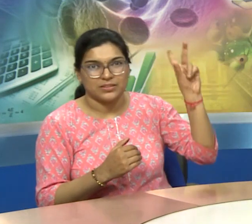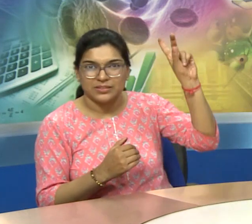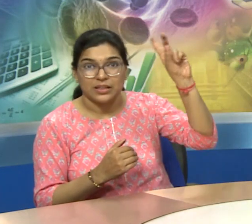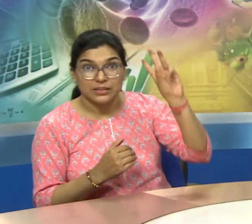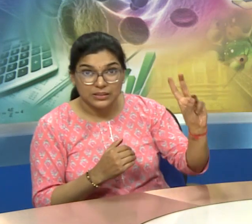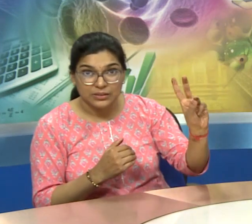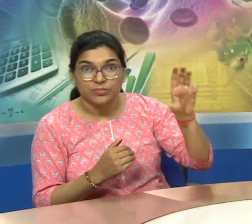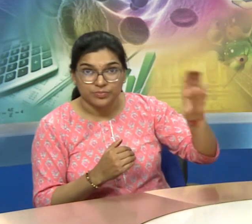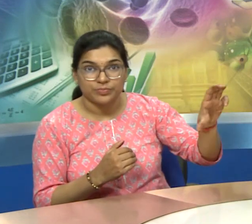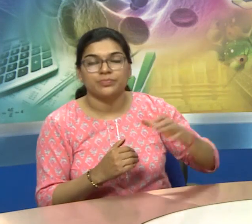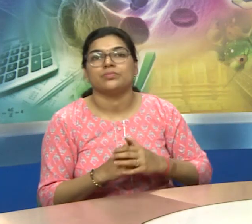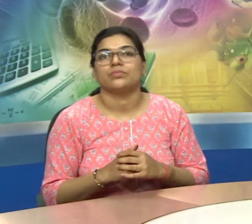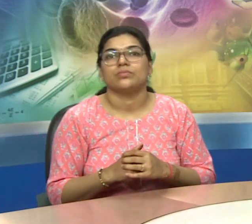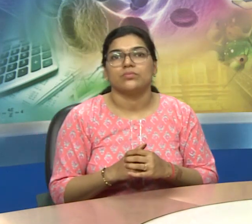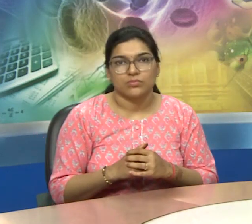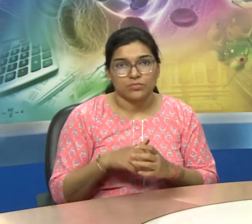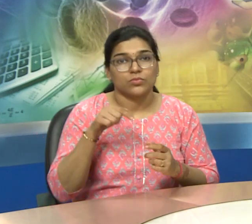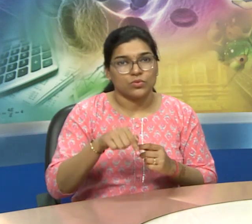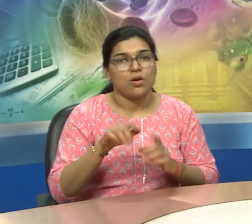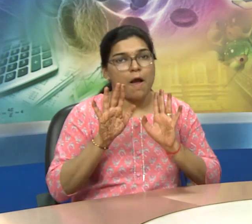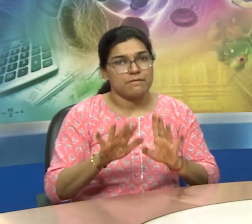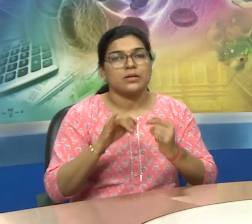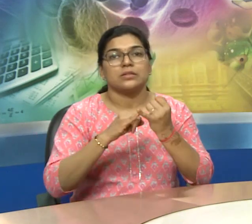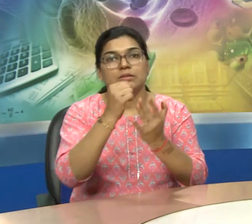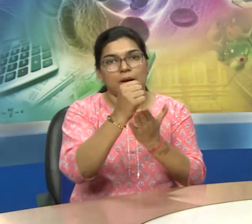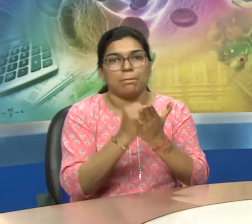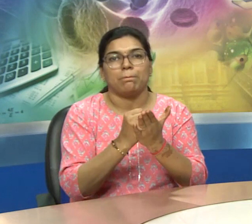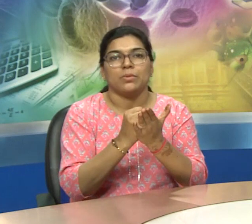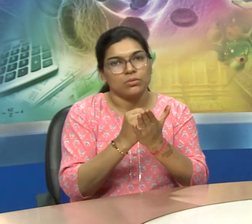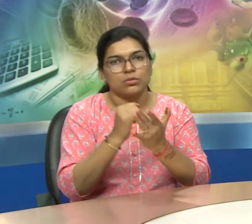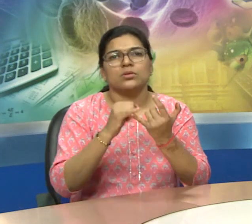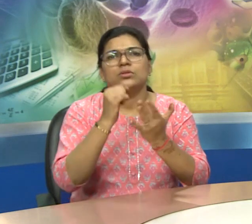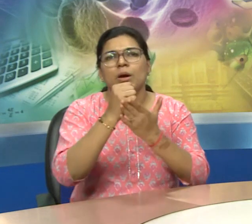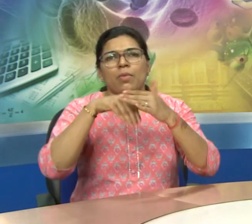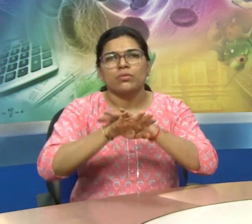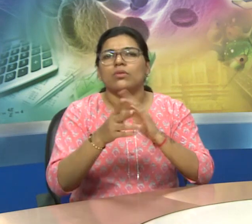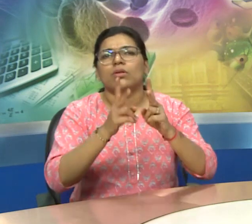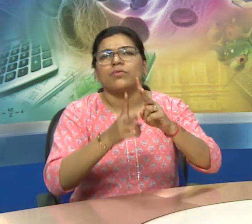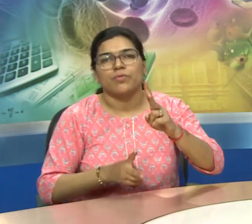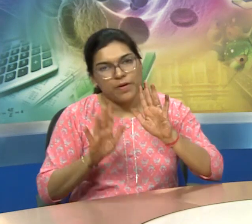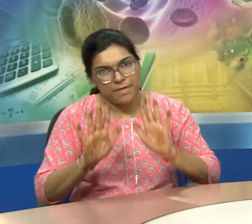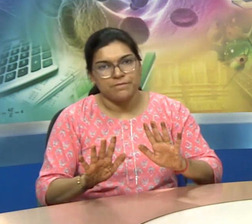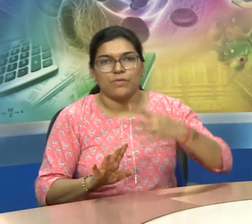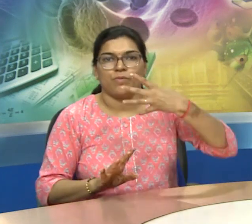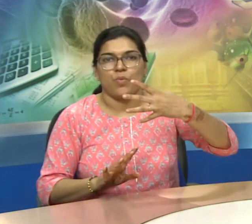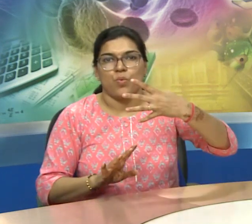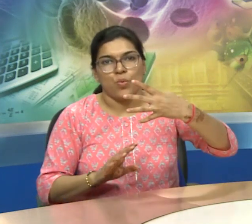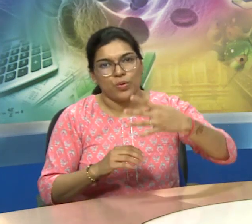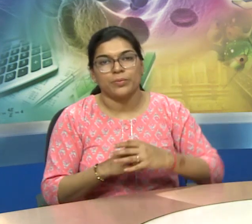And the third categorization which comes under special library is by form of subject. We know that there are different